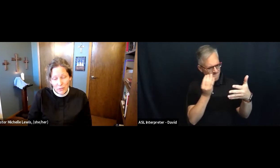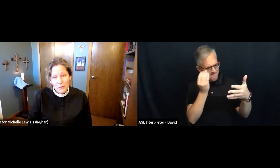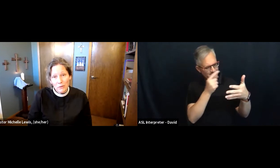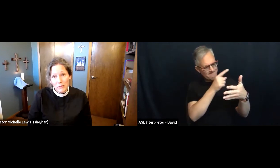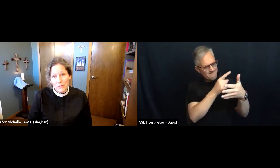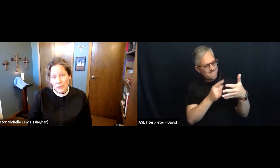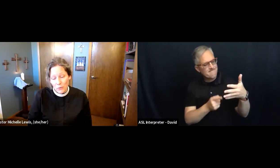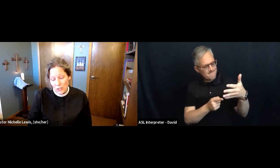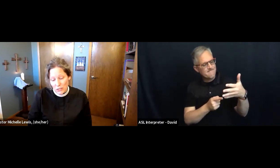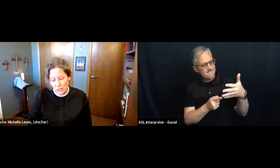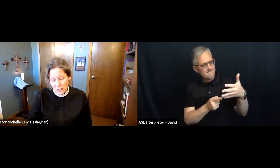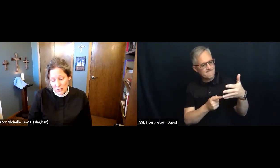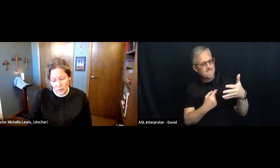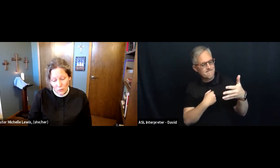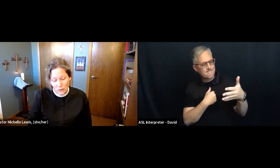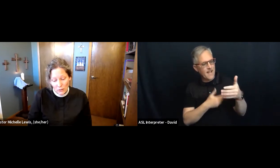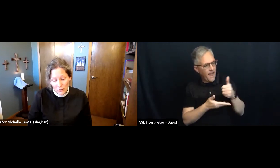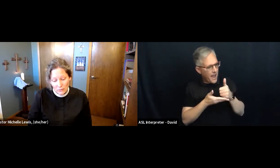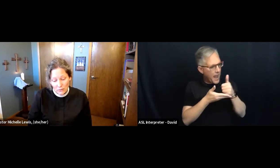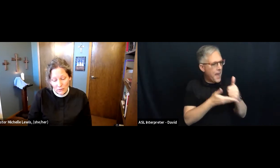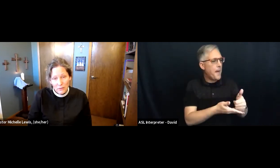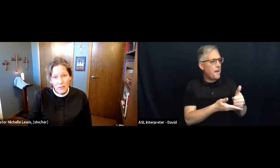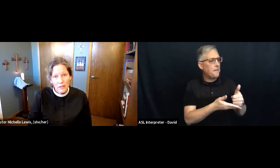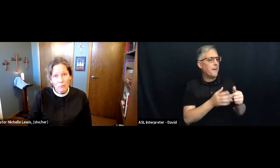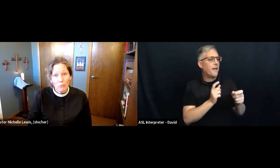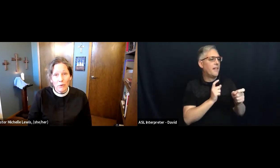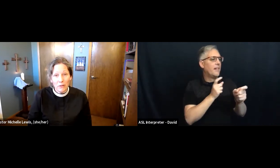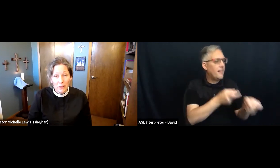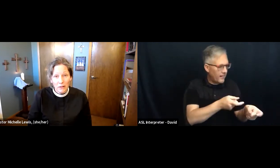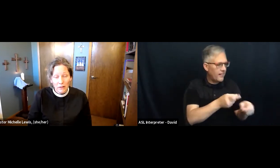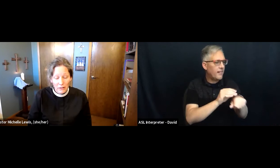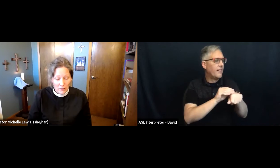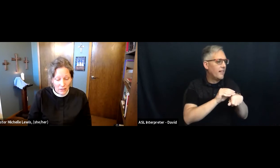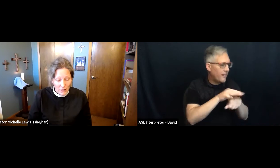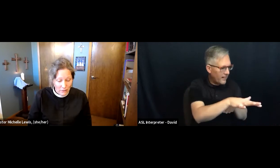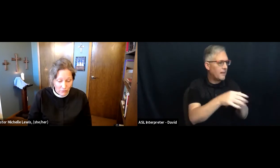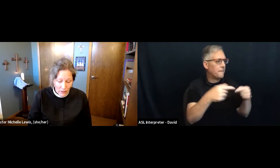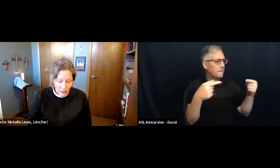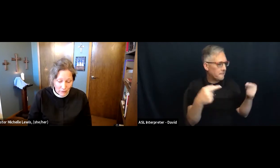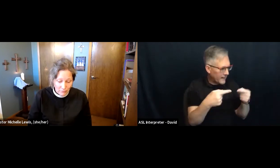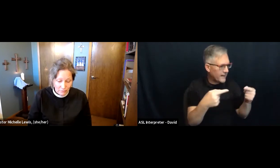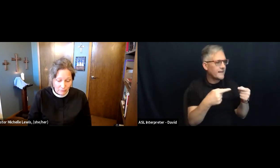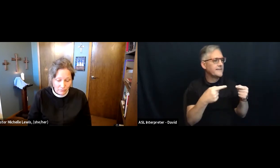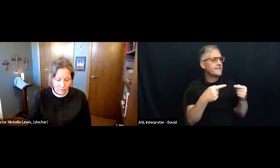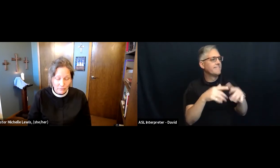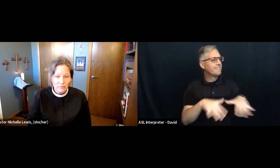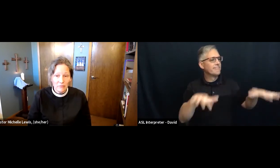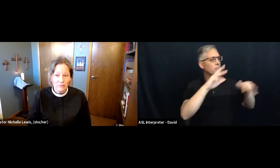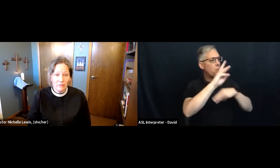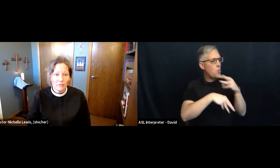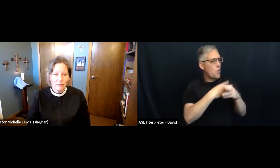and miserable situations in the world, both near and far.